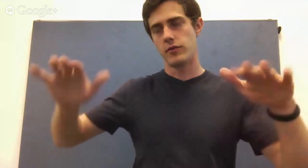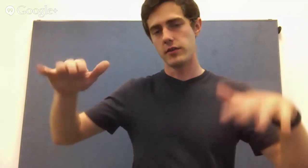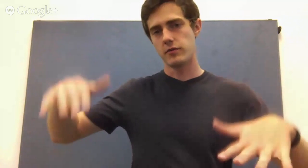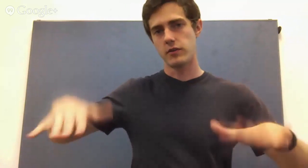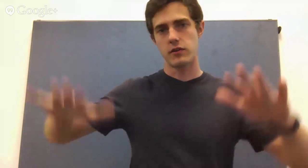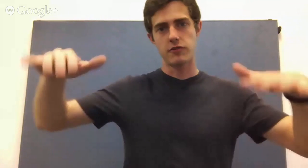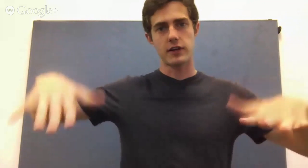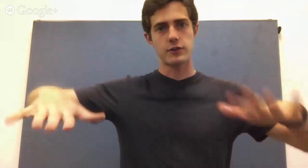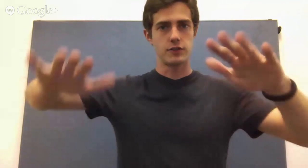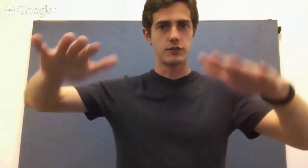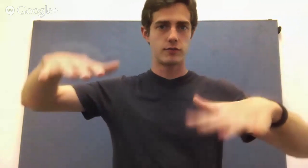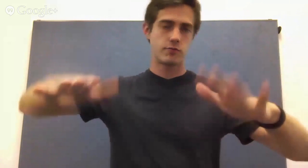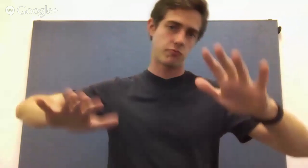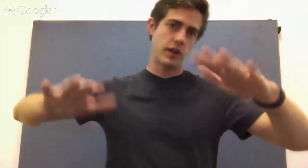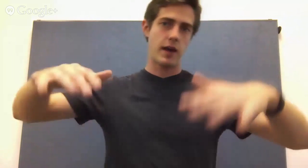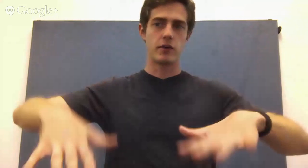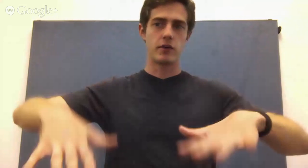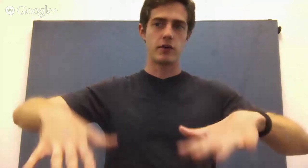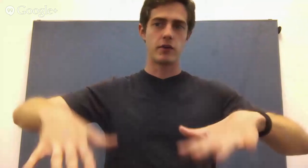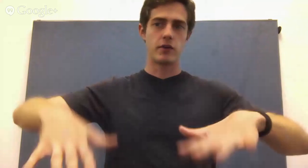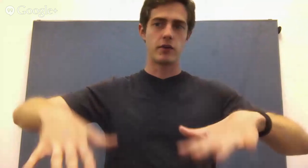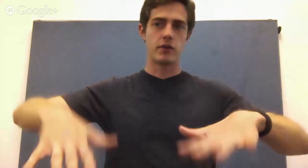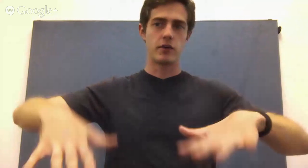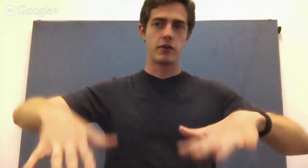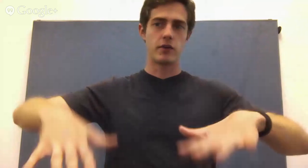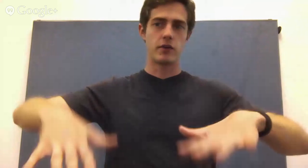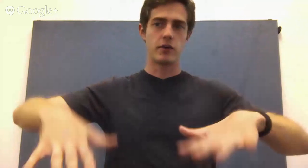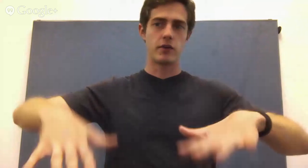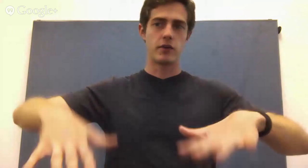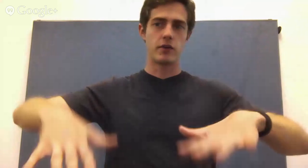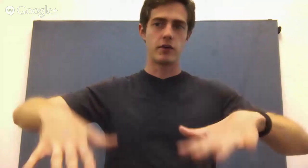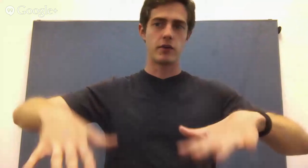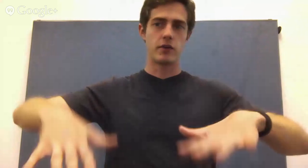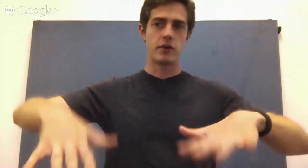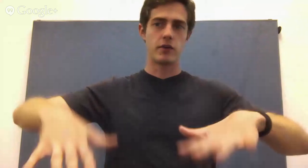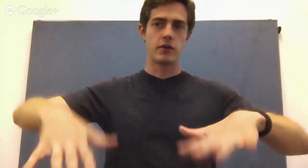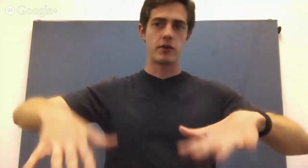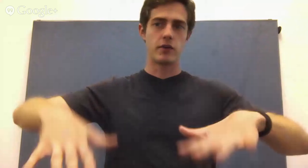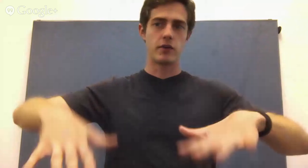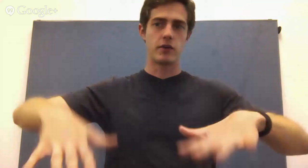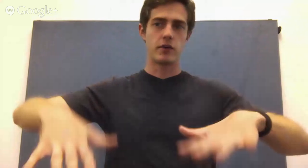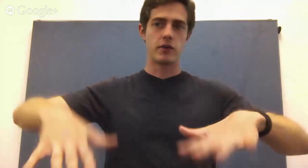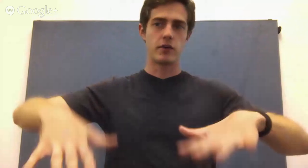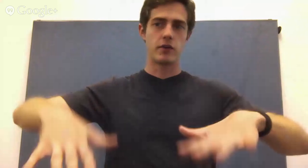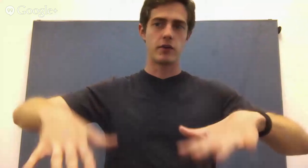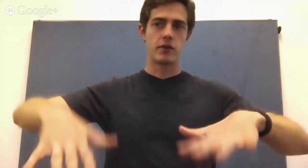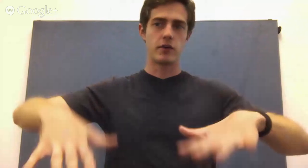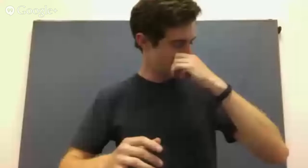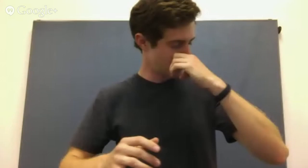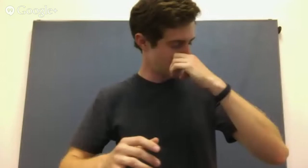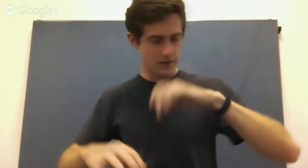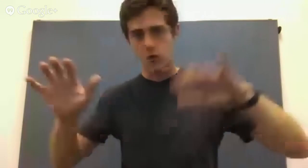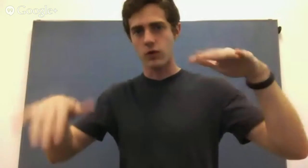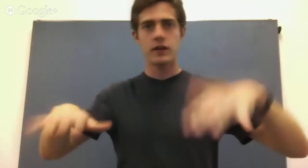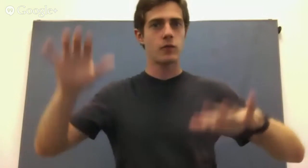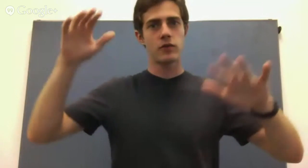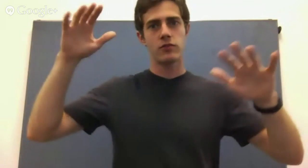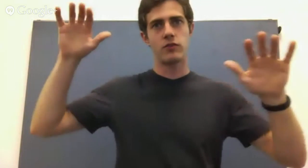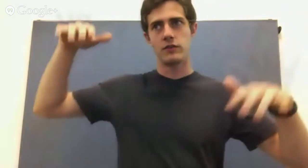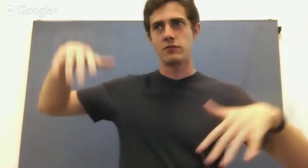the inflections happen on the instrumental. Like they correlate with the